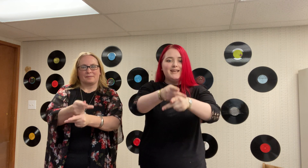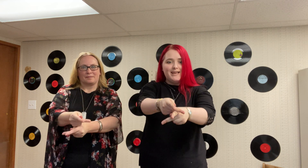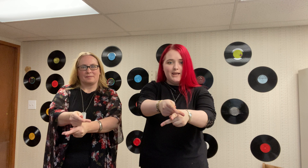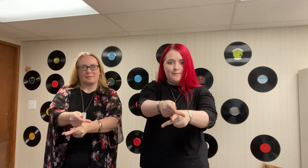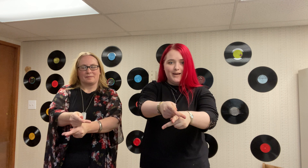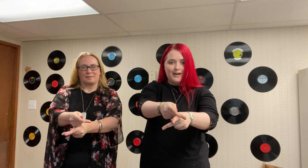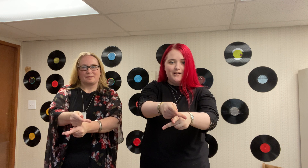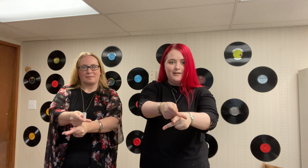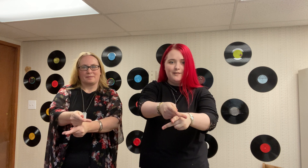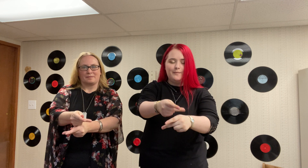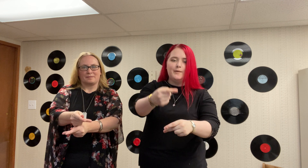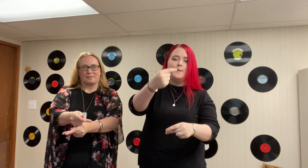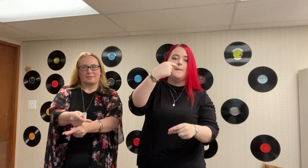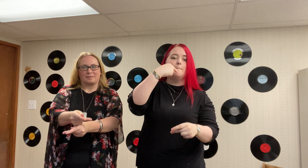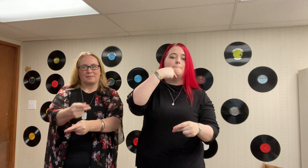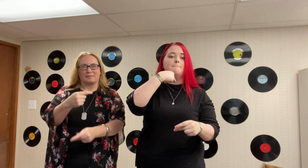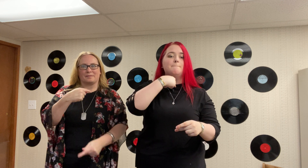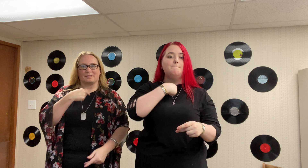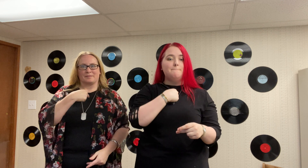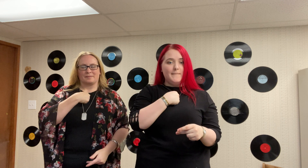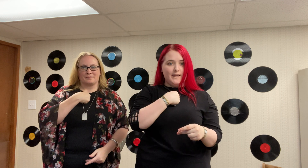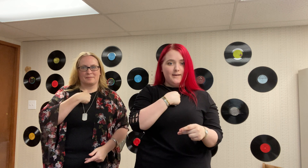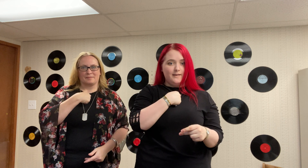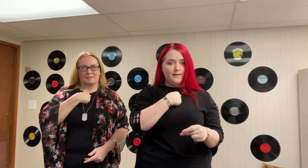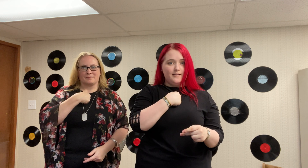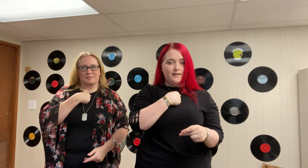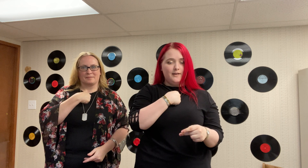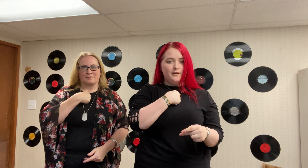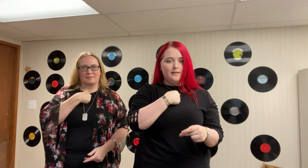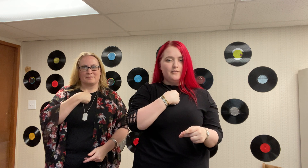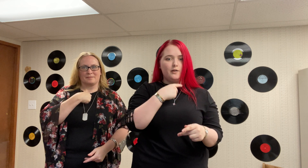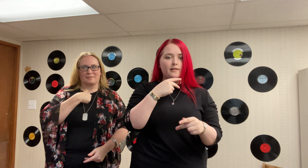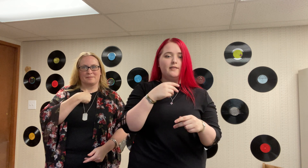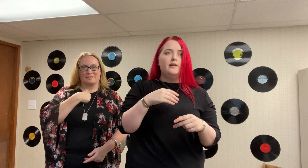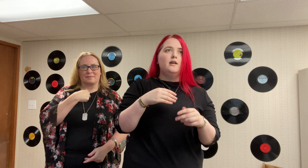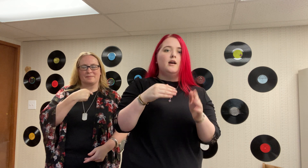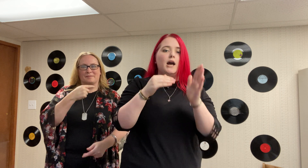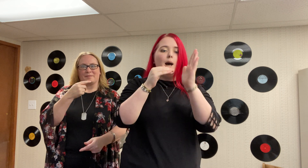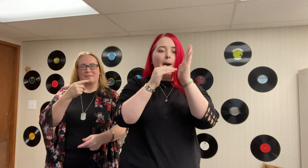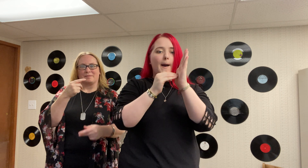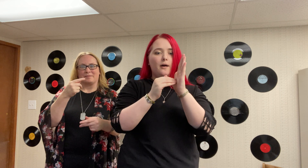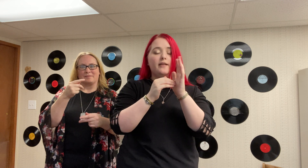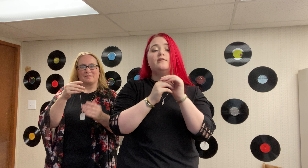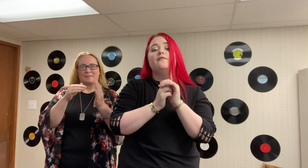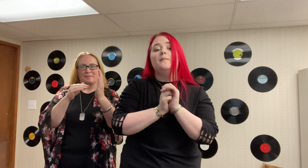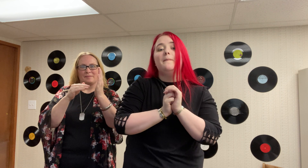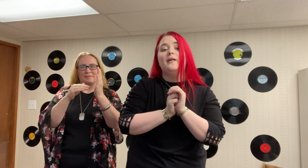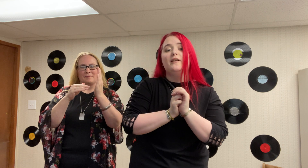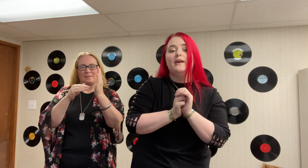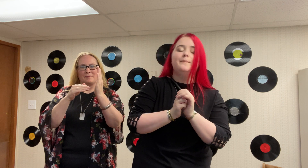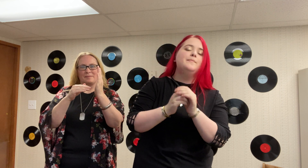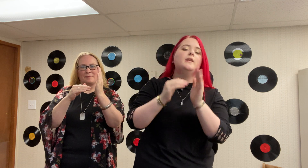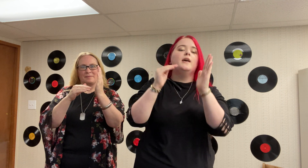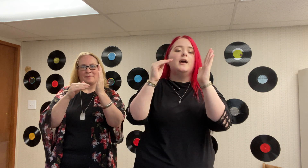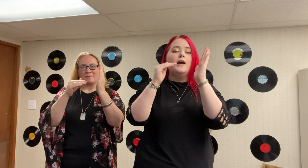keeping me. So it's let's start from a million.